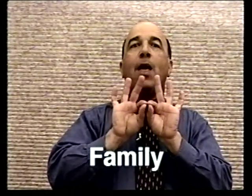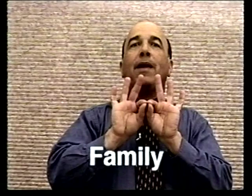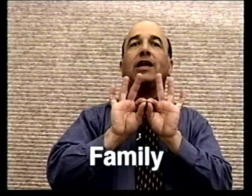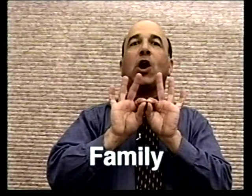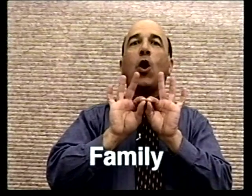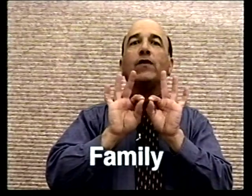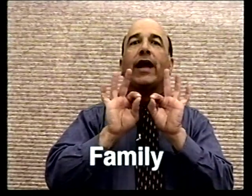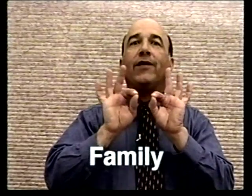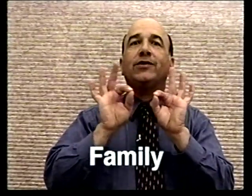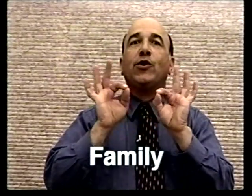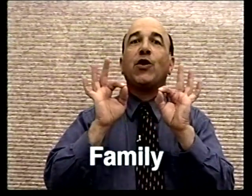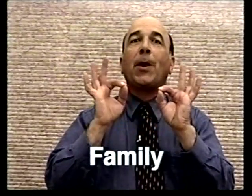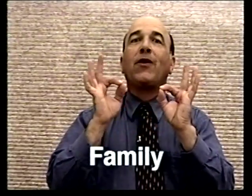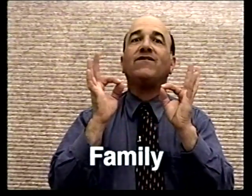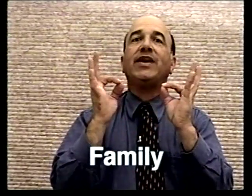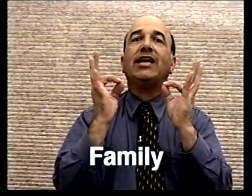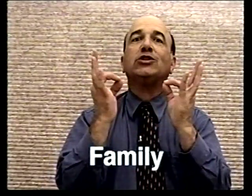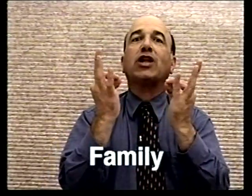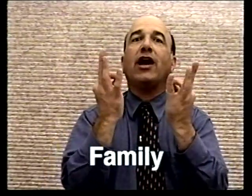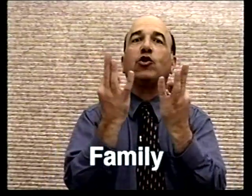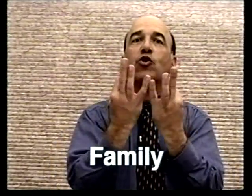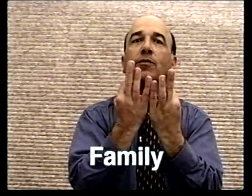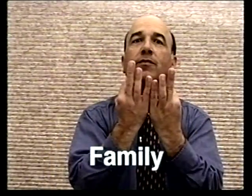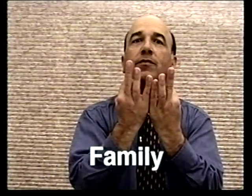and then you go around till your little fingers touch.